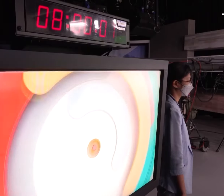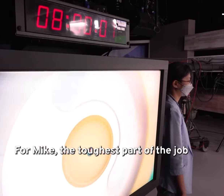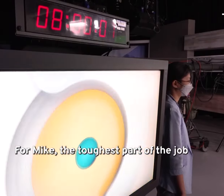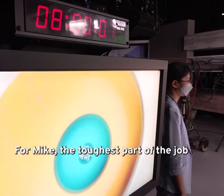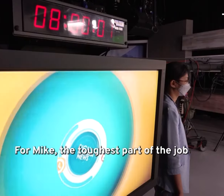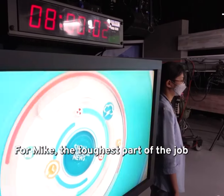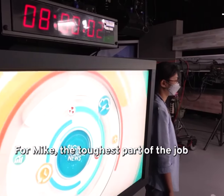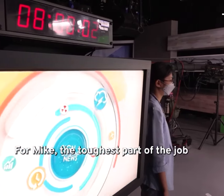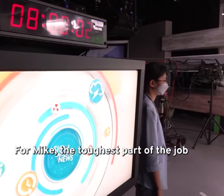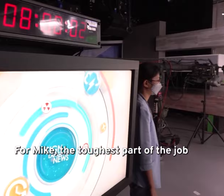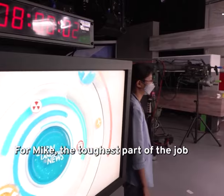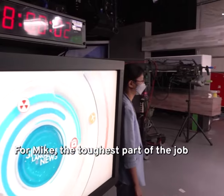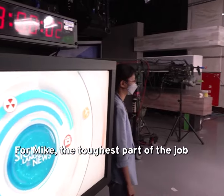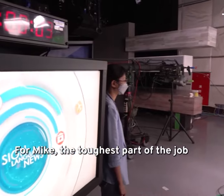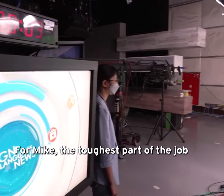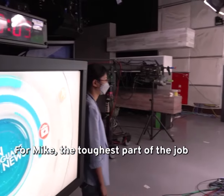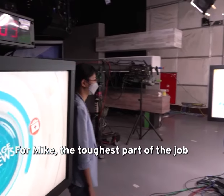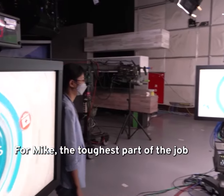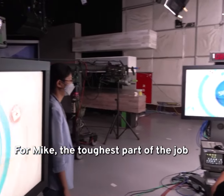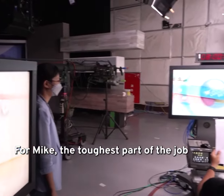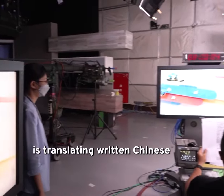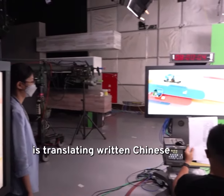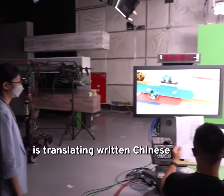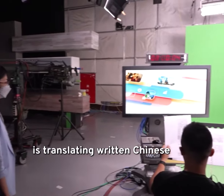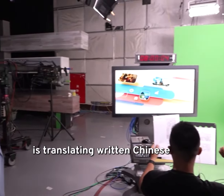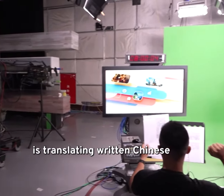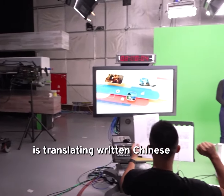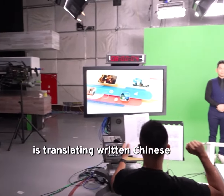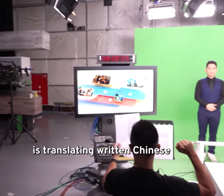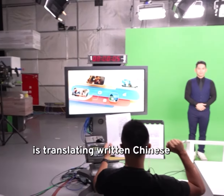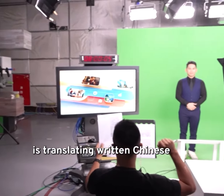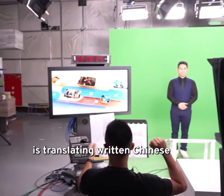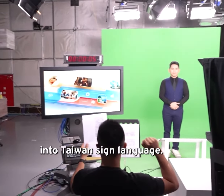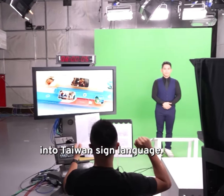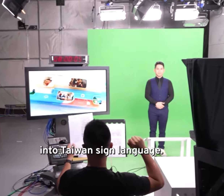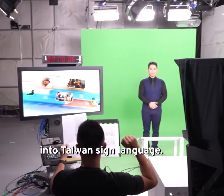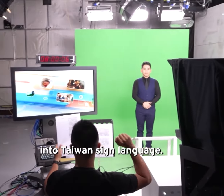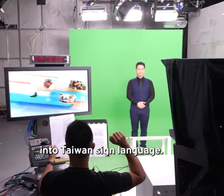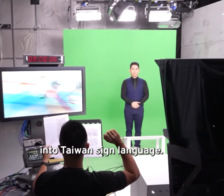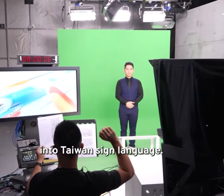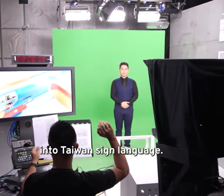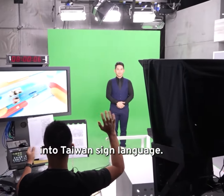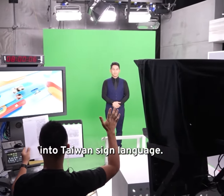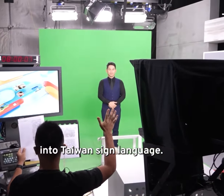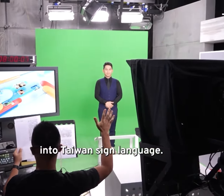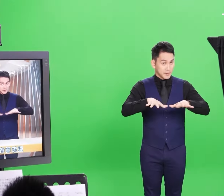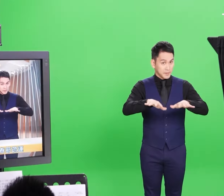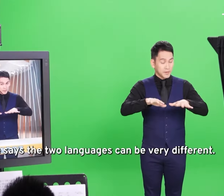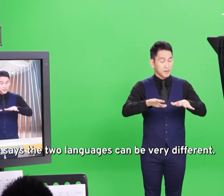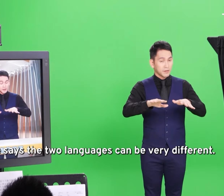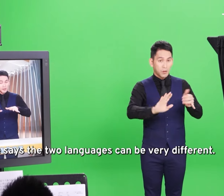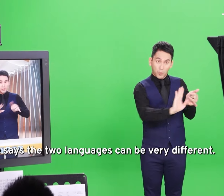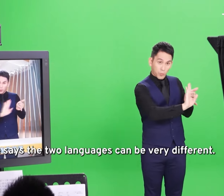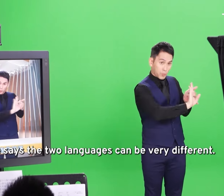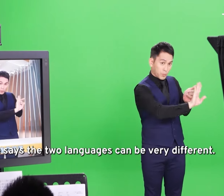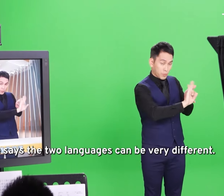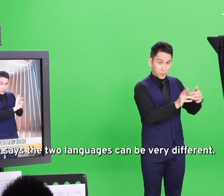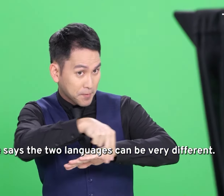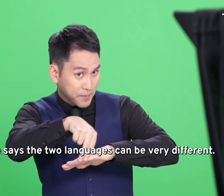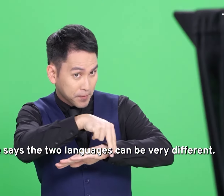For Mike, the toughest part of the job is translating written Chinese into Taiwan Sign Language. He says the two languages can be